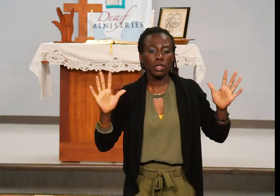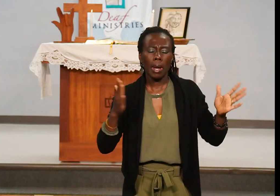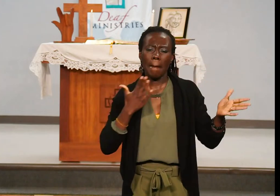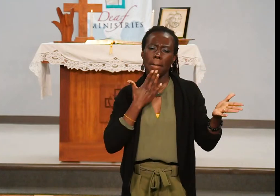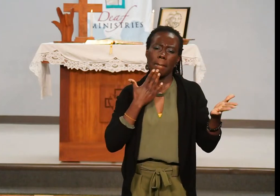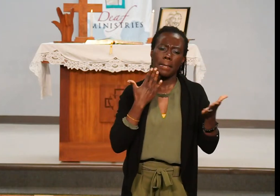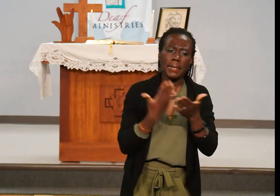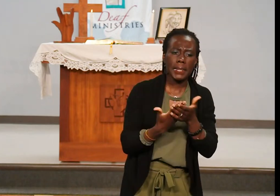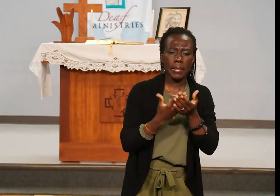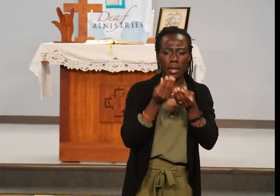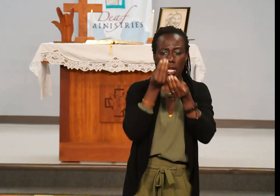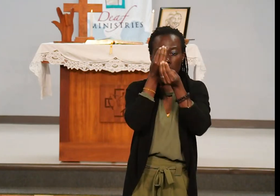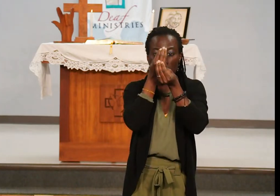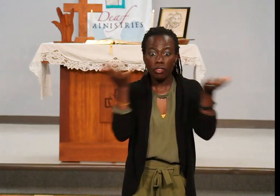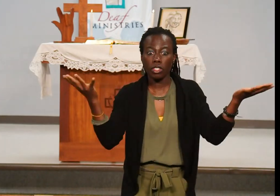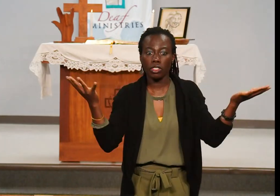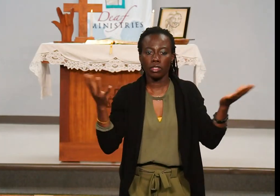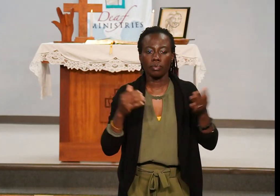and receive the good news.